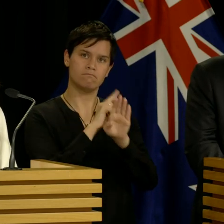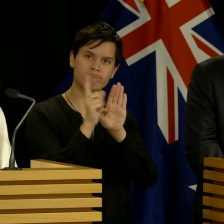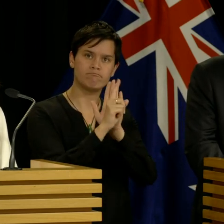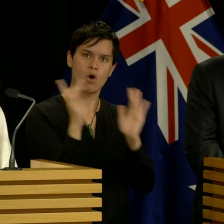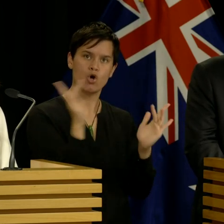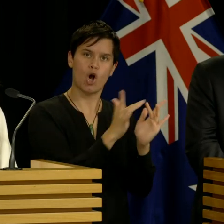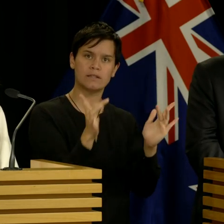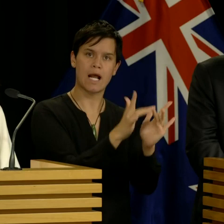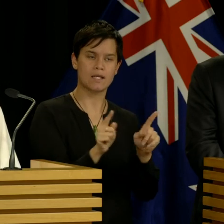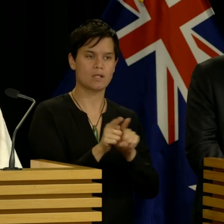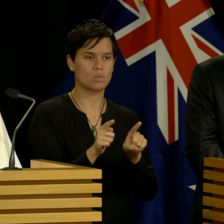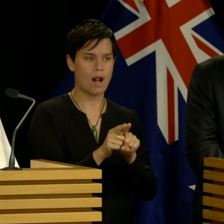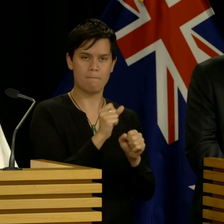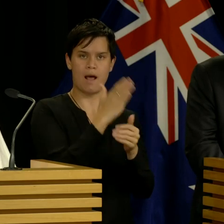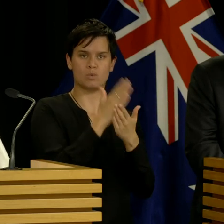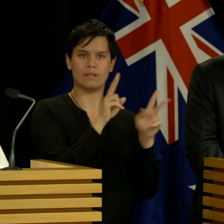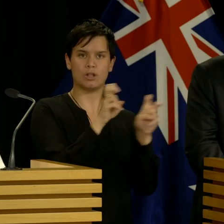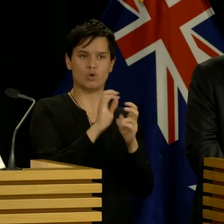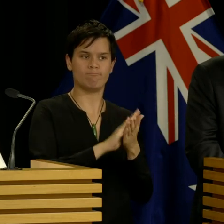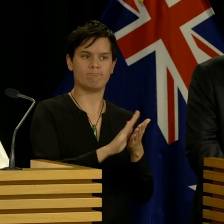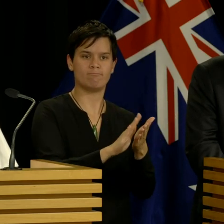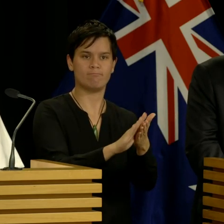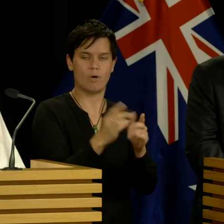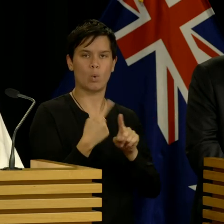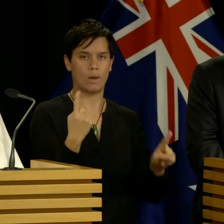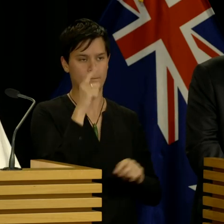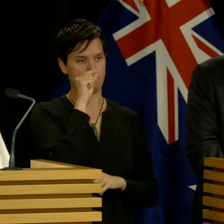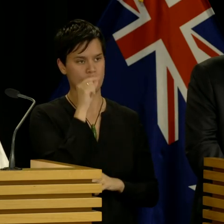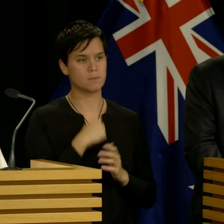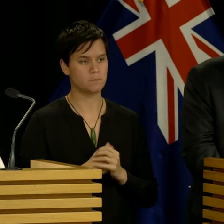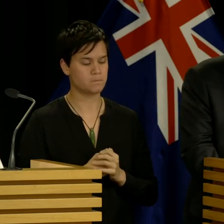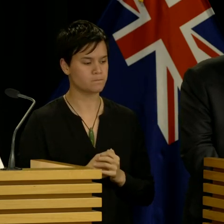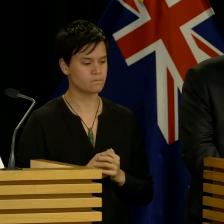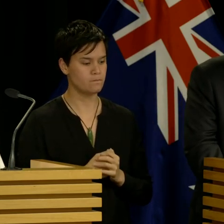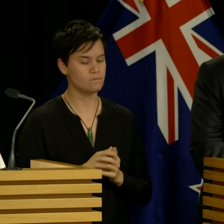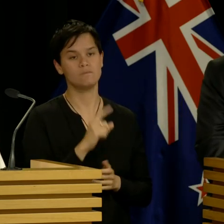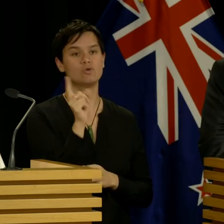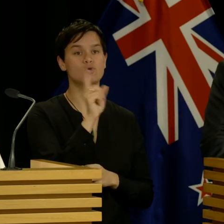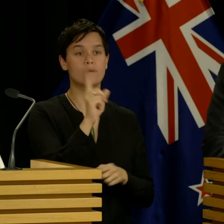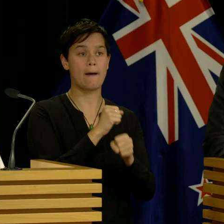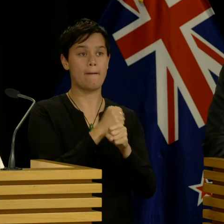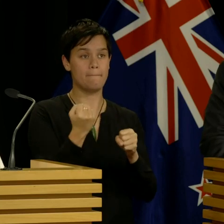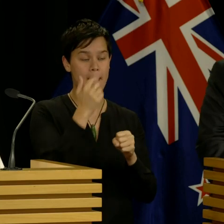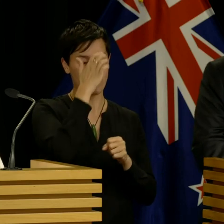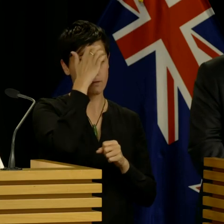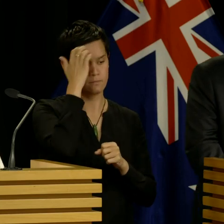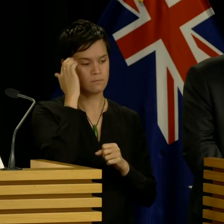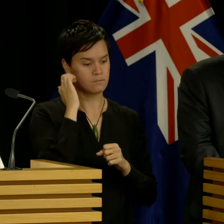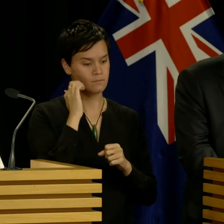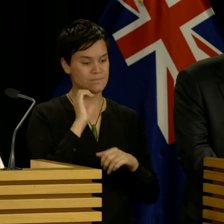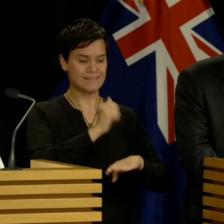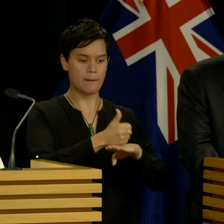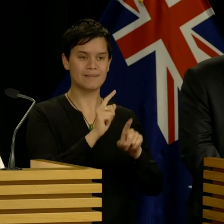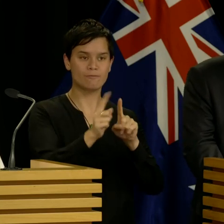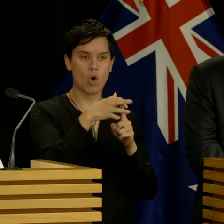customers to ensure any issues are dealt with as quickly as possible. Today, the banks have set out a range of potential options